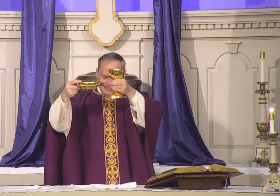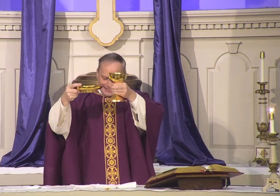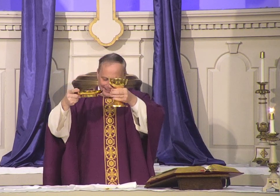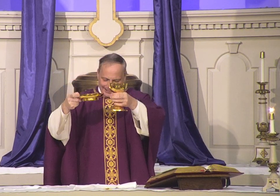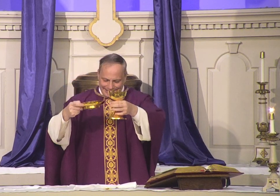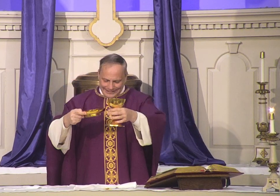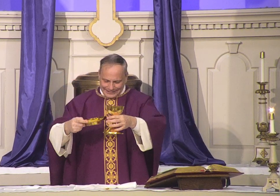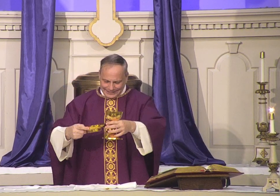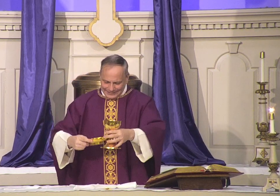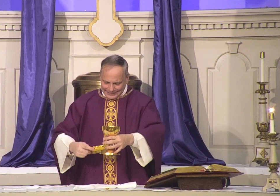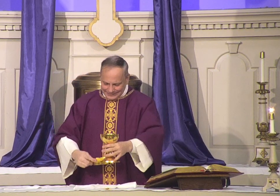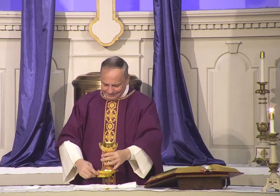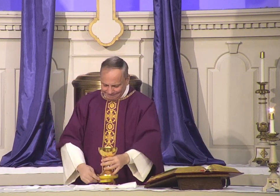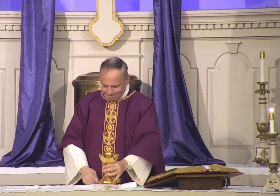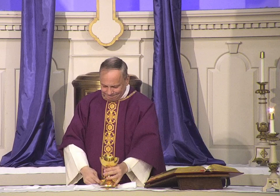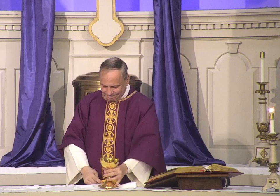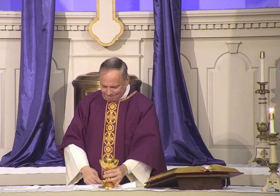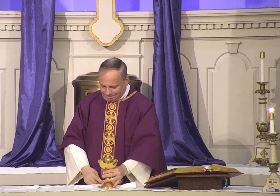Amen.